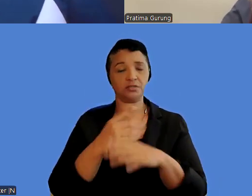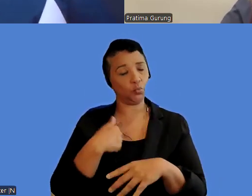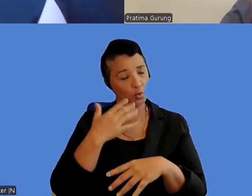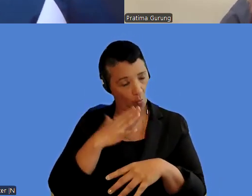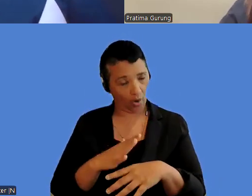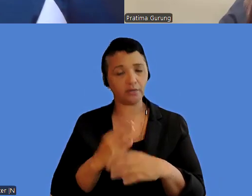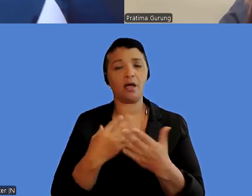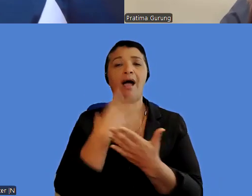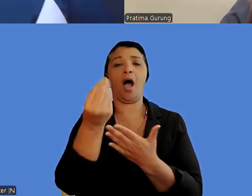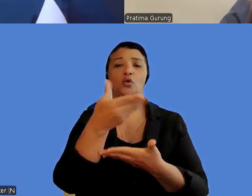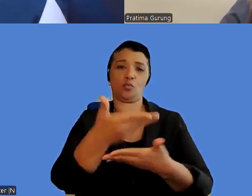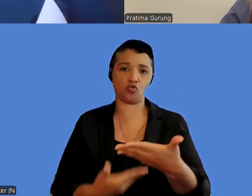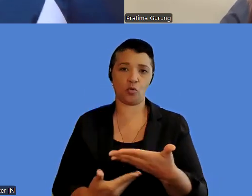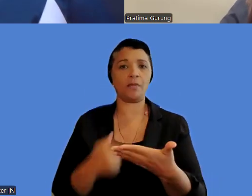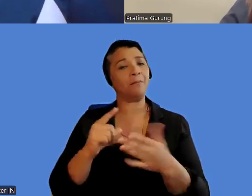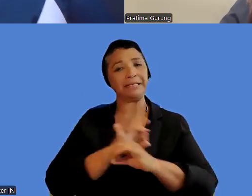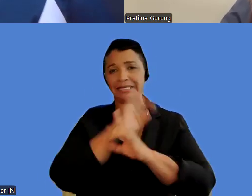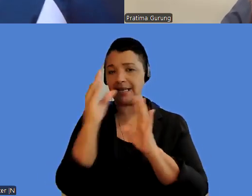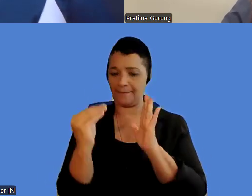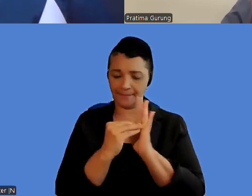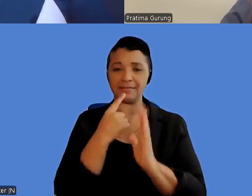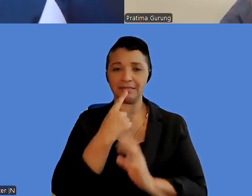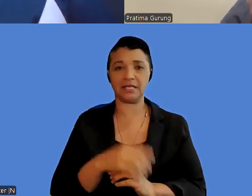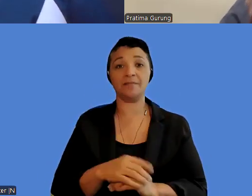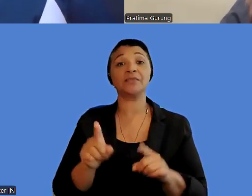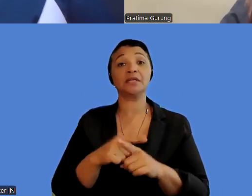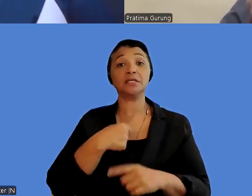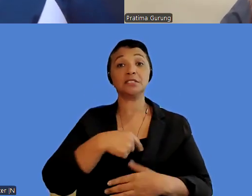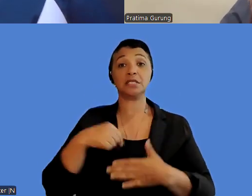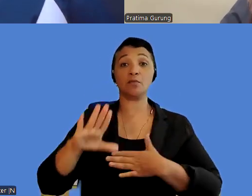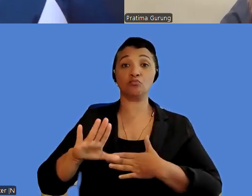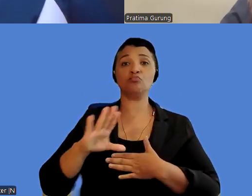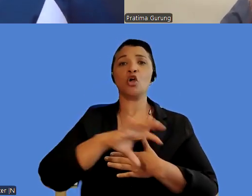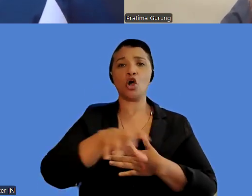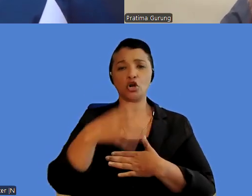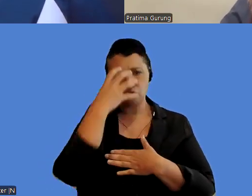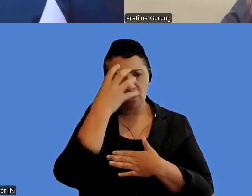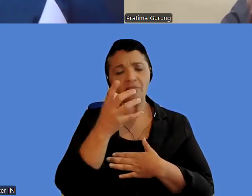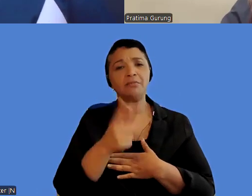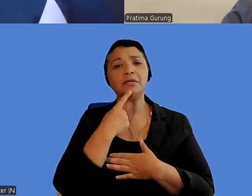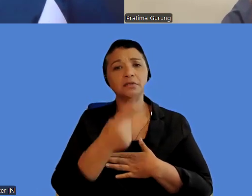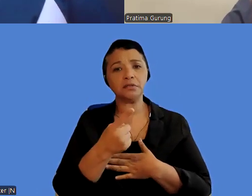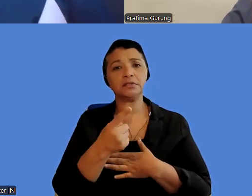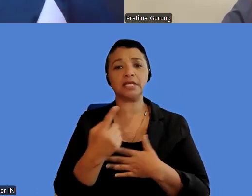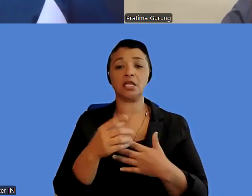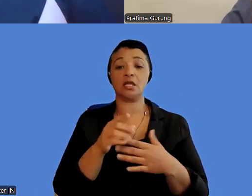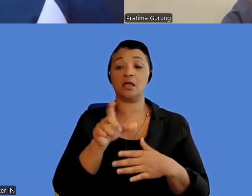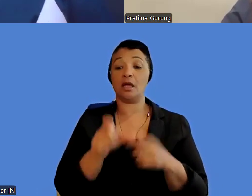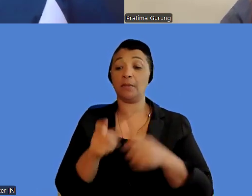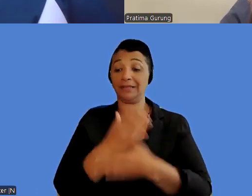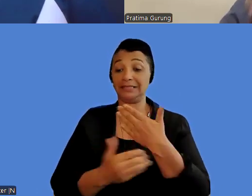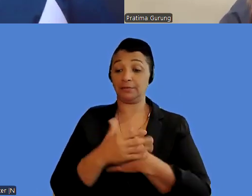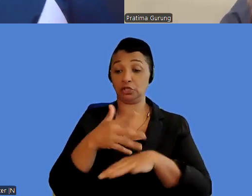document should clearly outline and the member state commitment to ensure and the mainstream the rights of indigenous people with